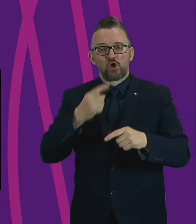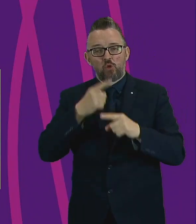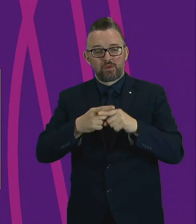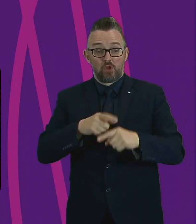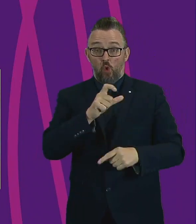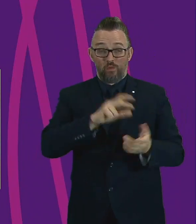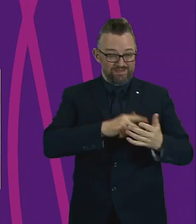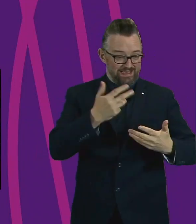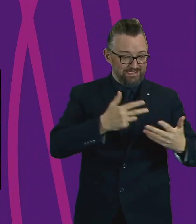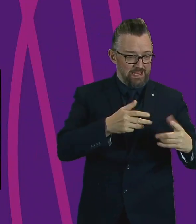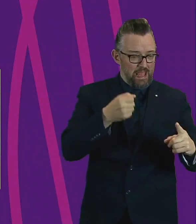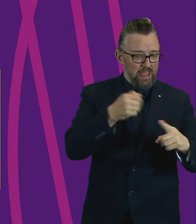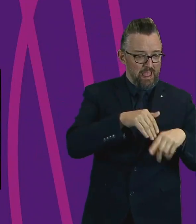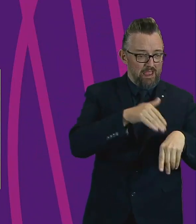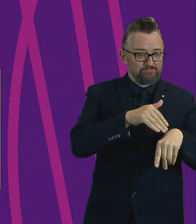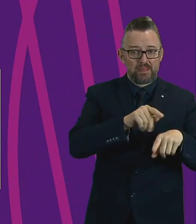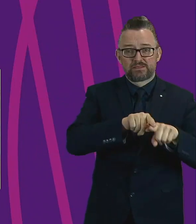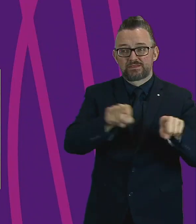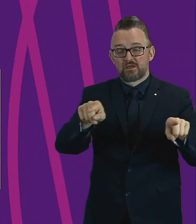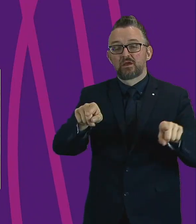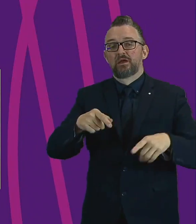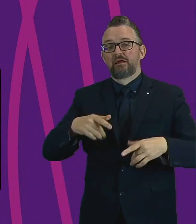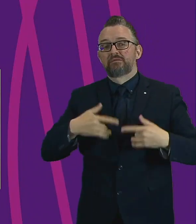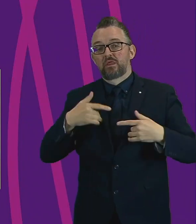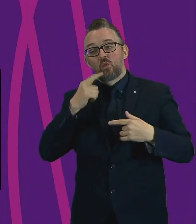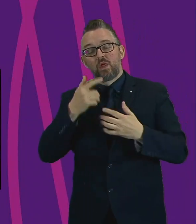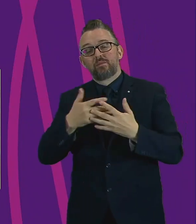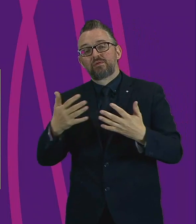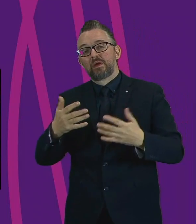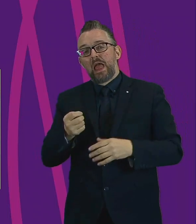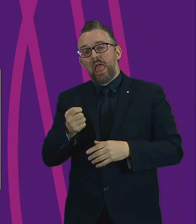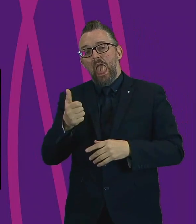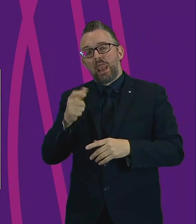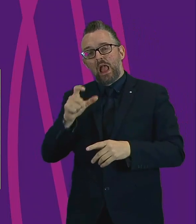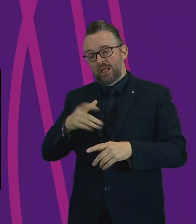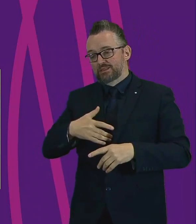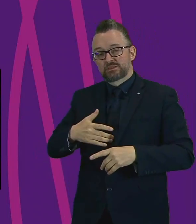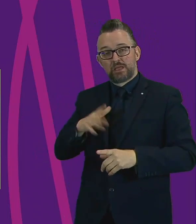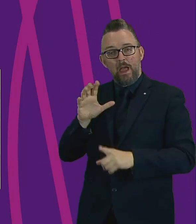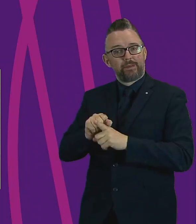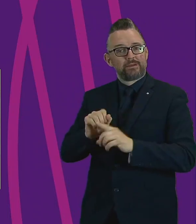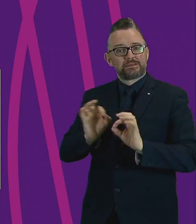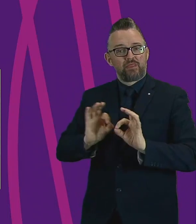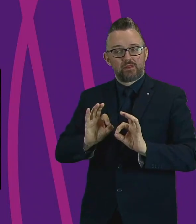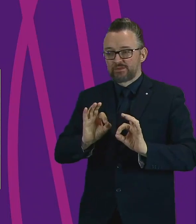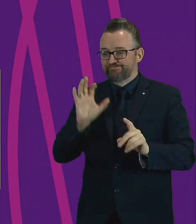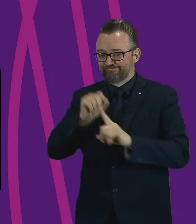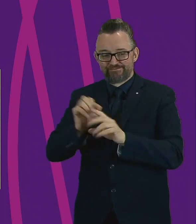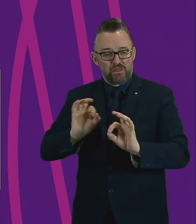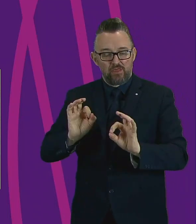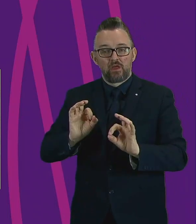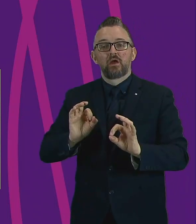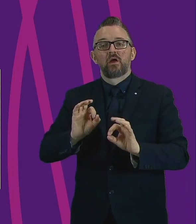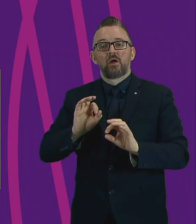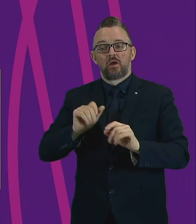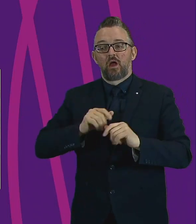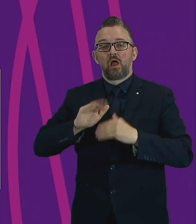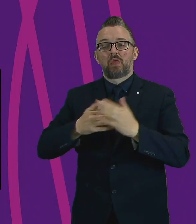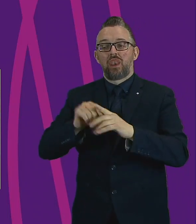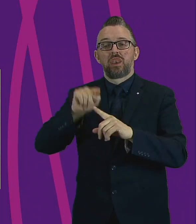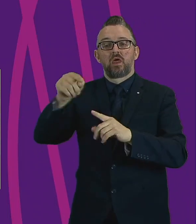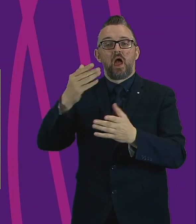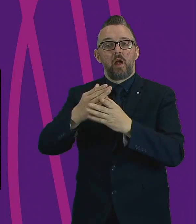has had and points out there will be a substantial number of early cancers left undetected before screening programmes are reintroduced, while the number